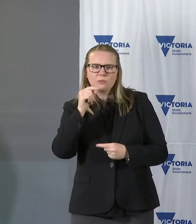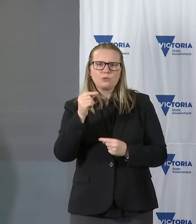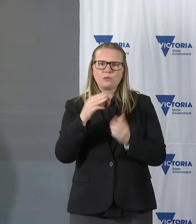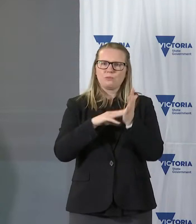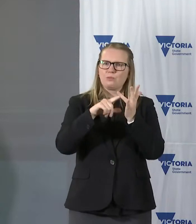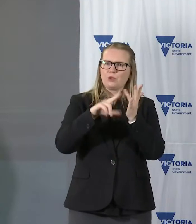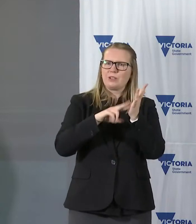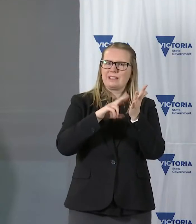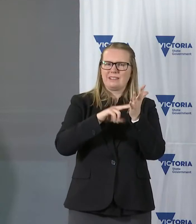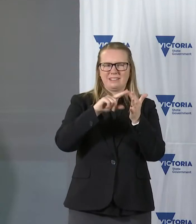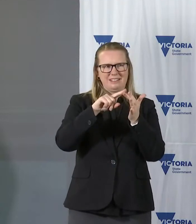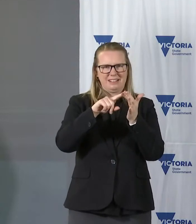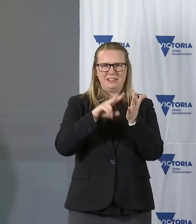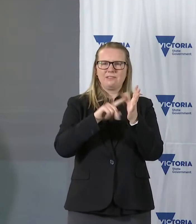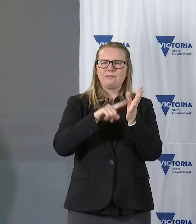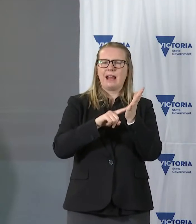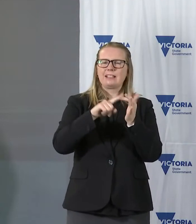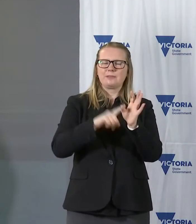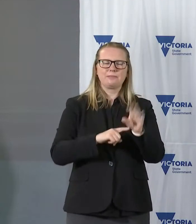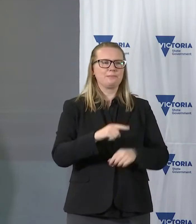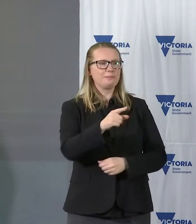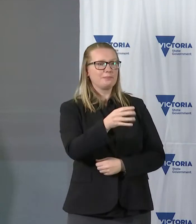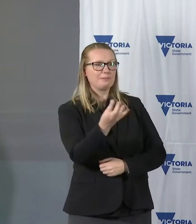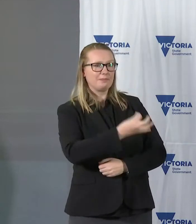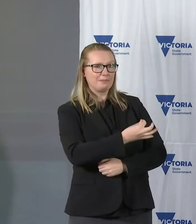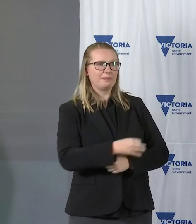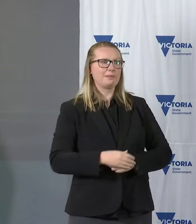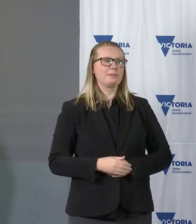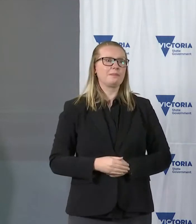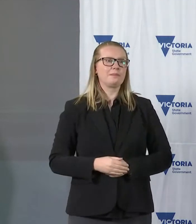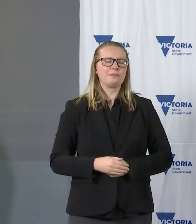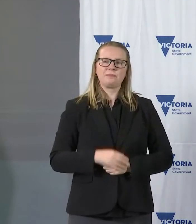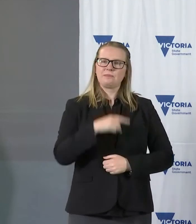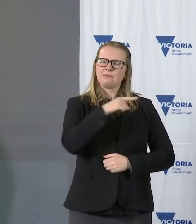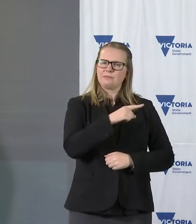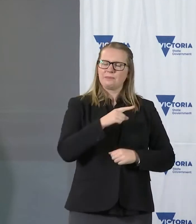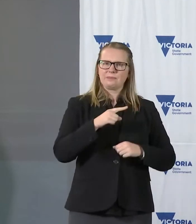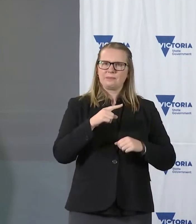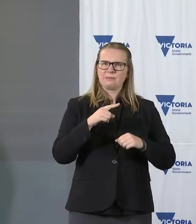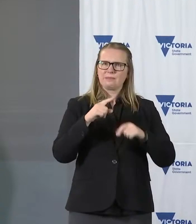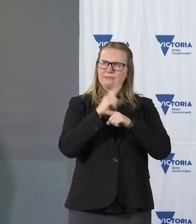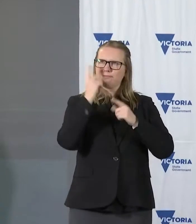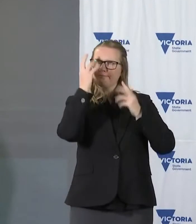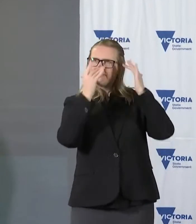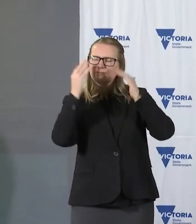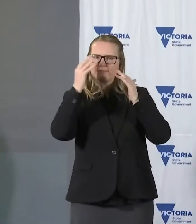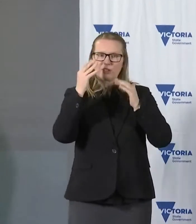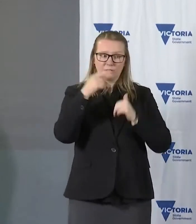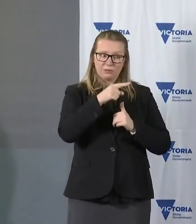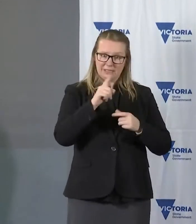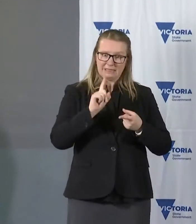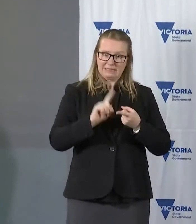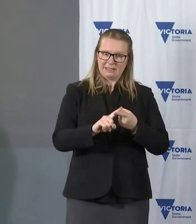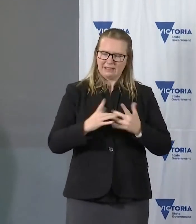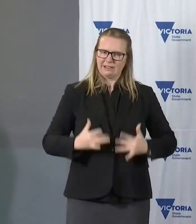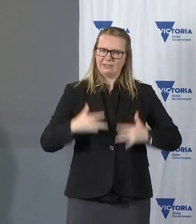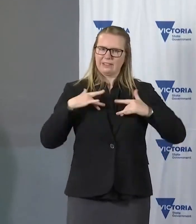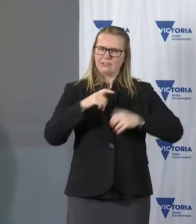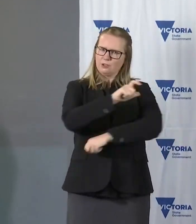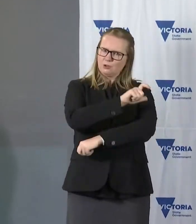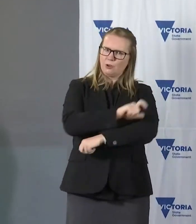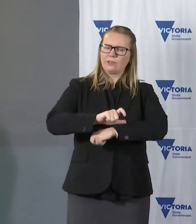Valley testing site. Brett, did this change your thinking at all? Are you still confident with where we're at right now in terms